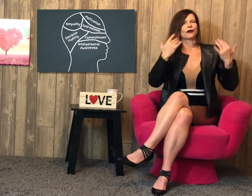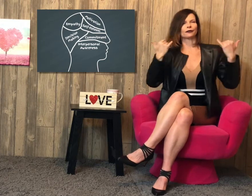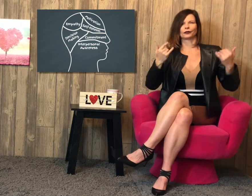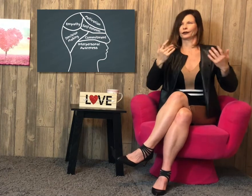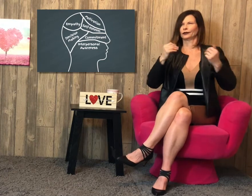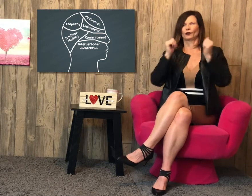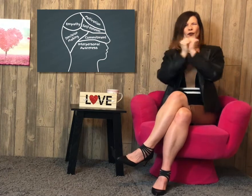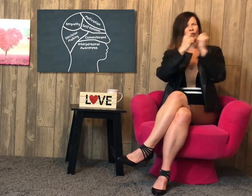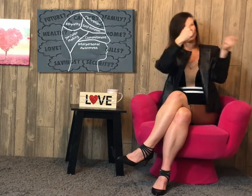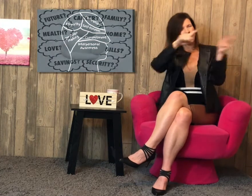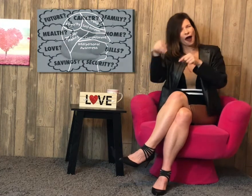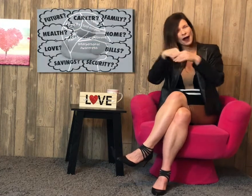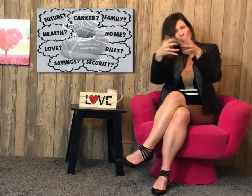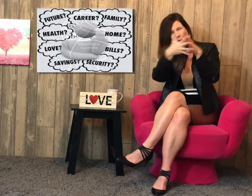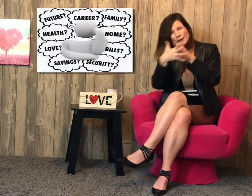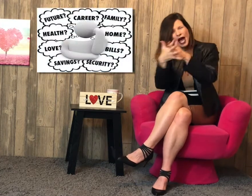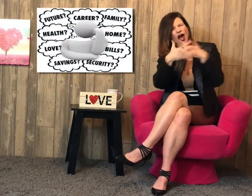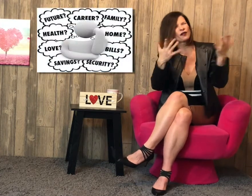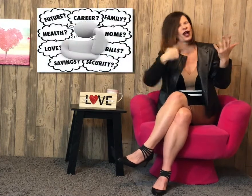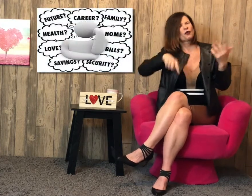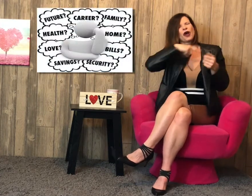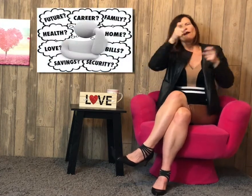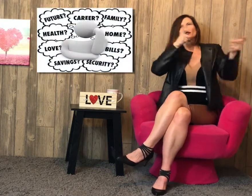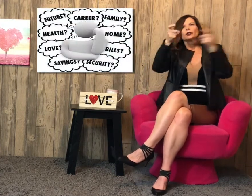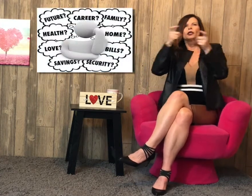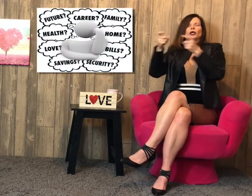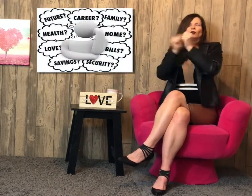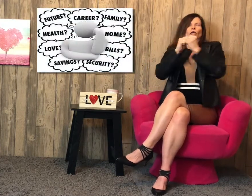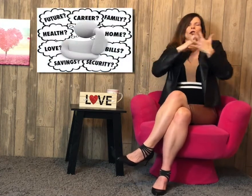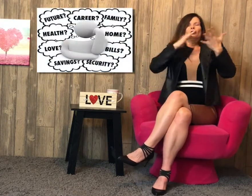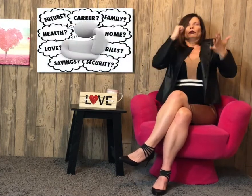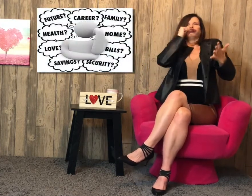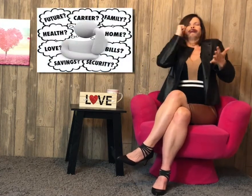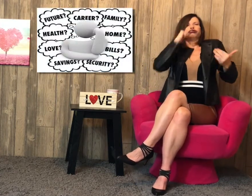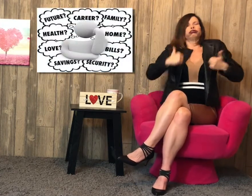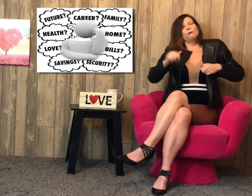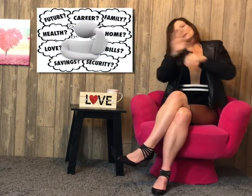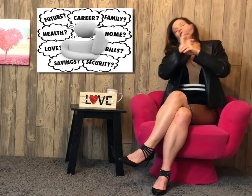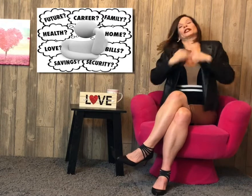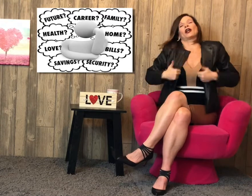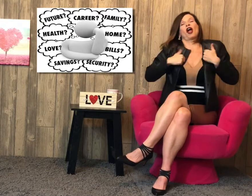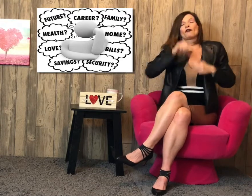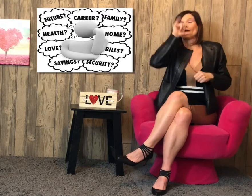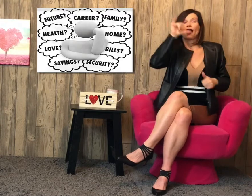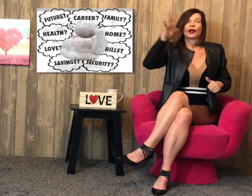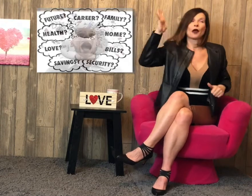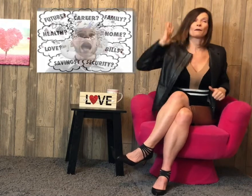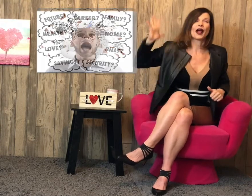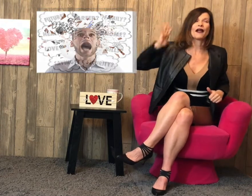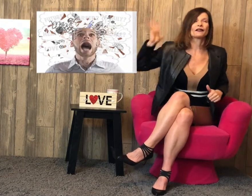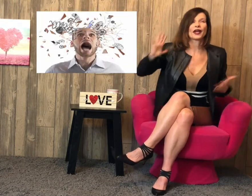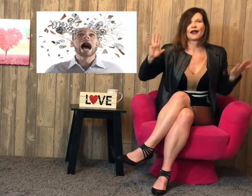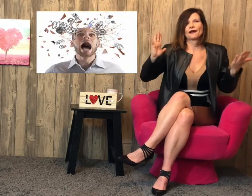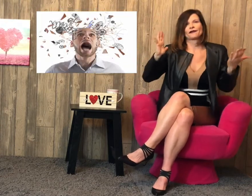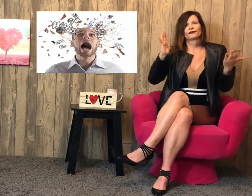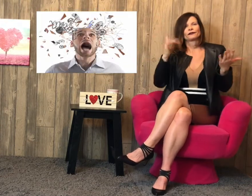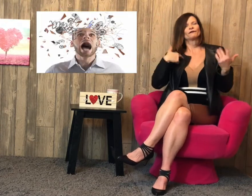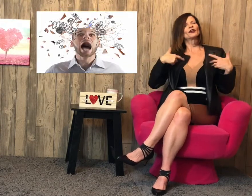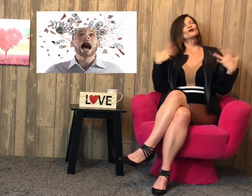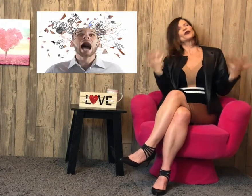people are waking up with what's going on in America. We have to deal with our busy lives every day. Not like in the past where people